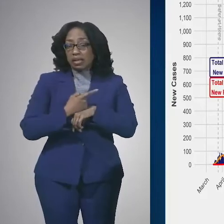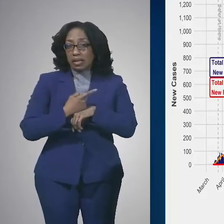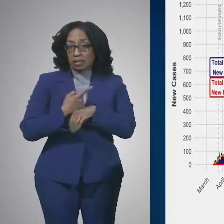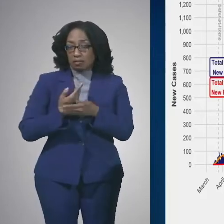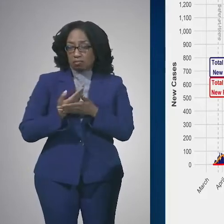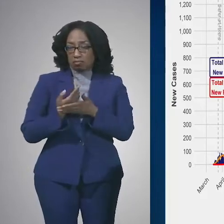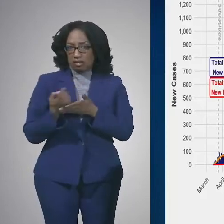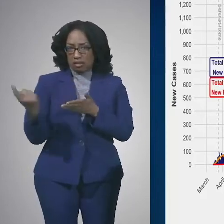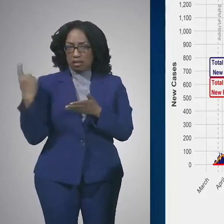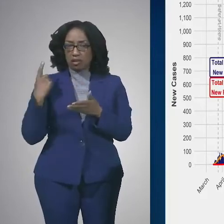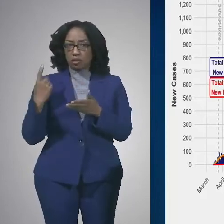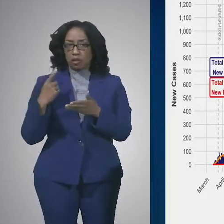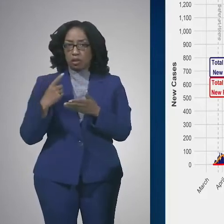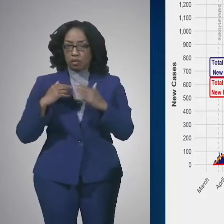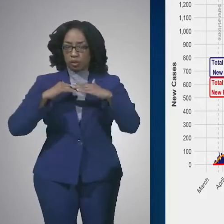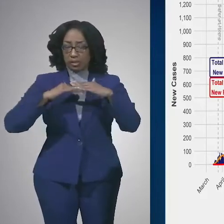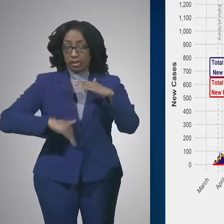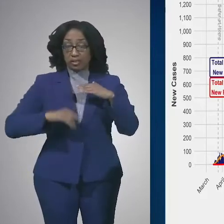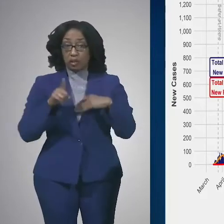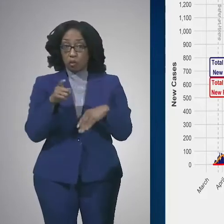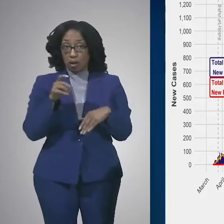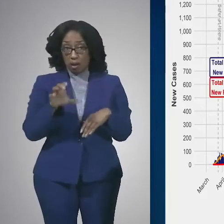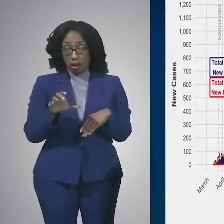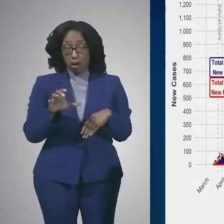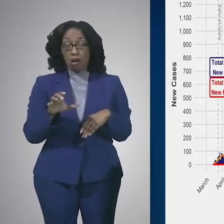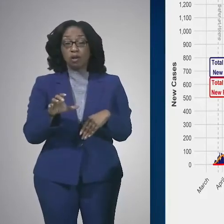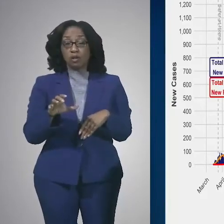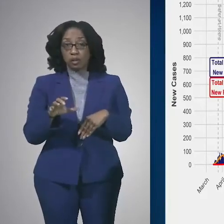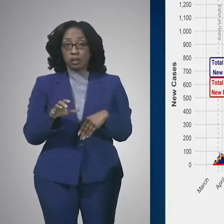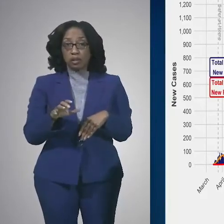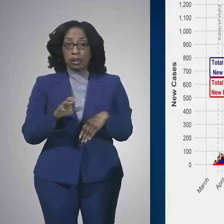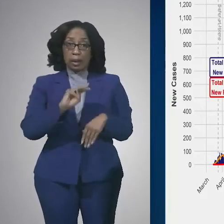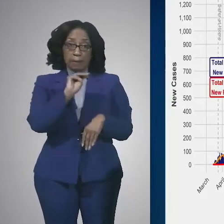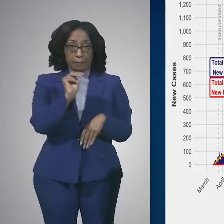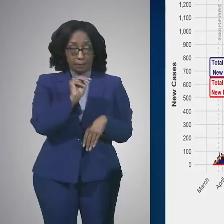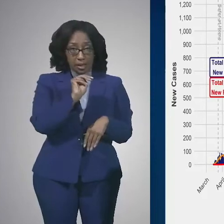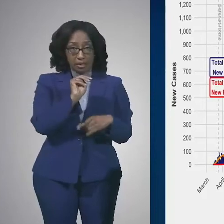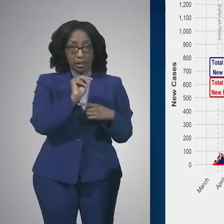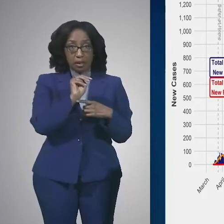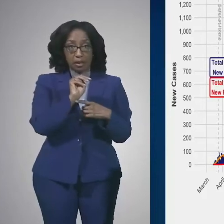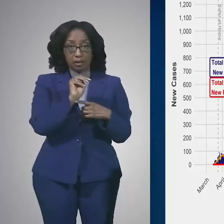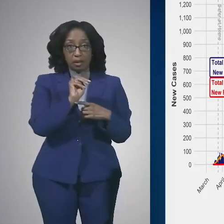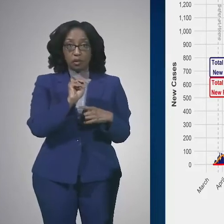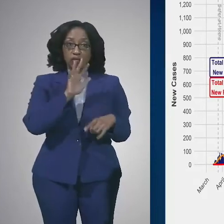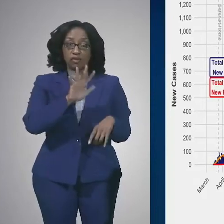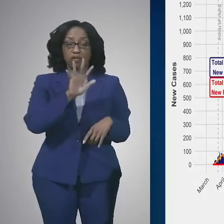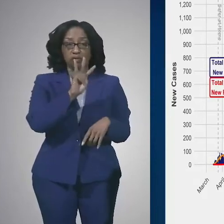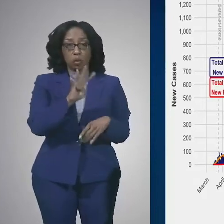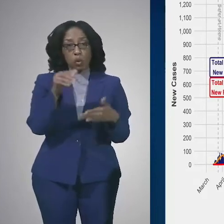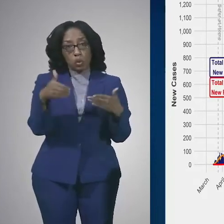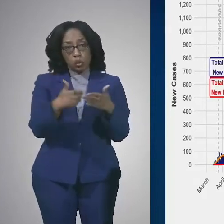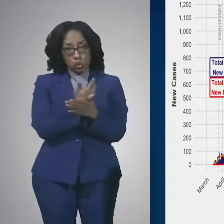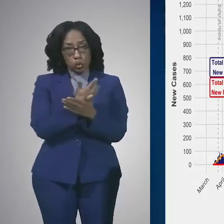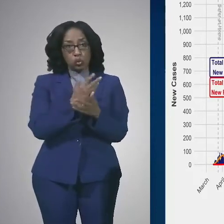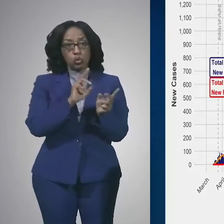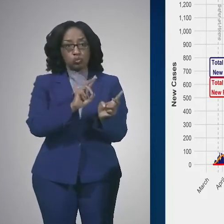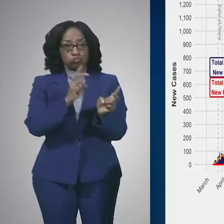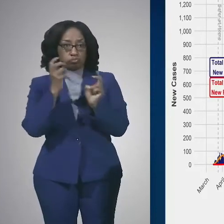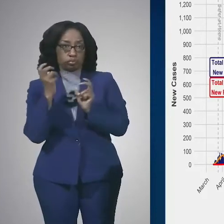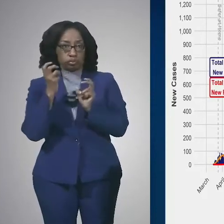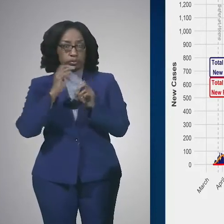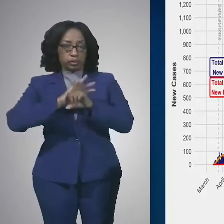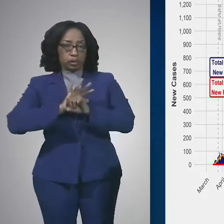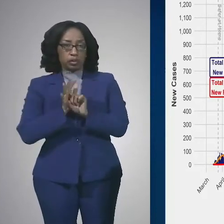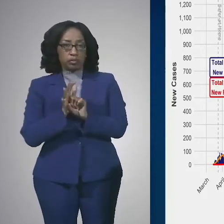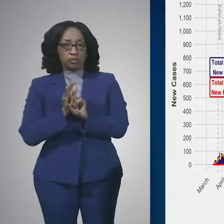week when we reported under 100 new cases per day, including Monday, when there were 54 new cases. The overall